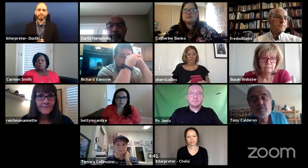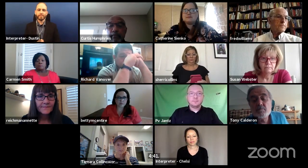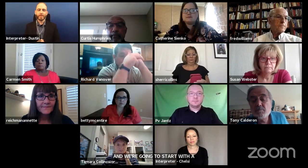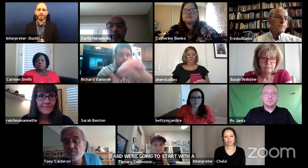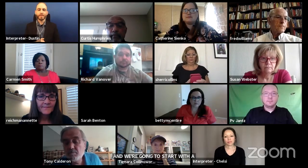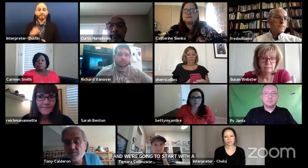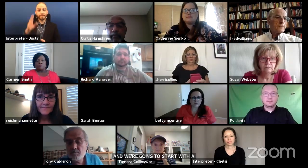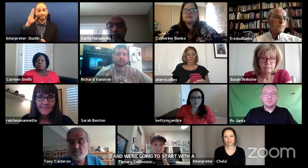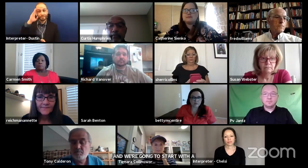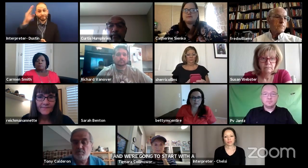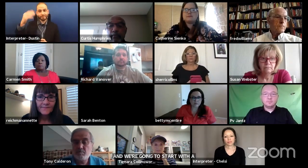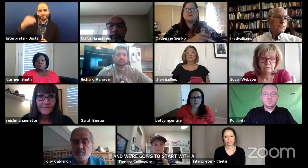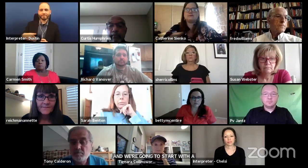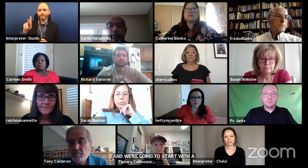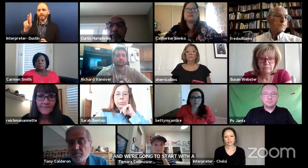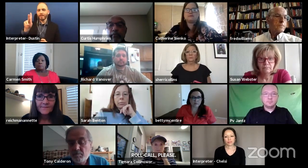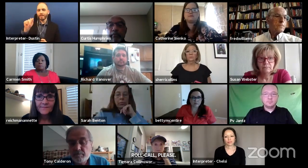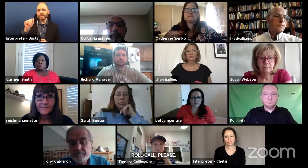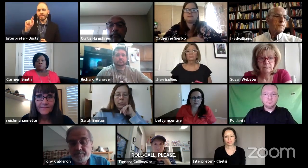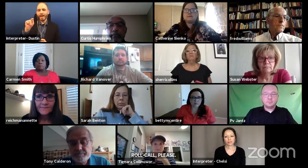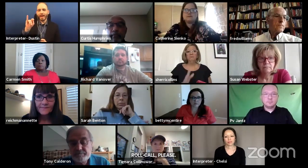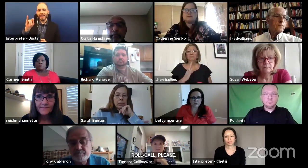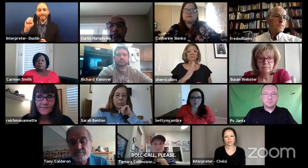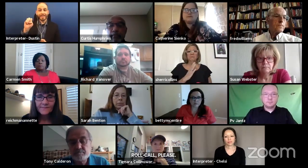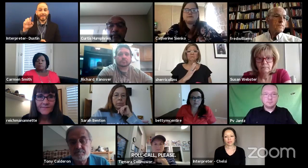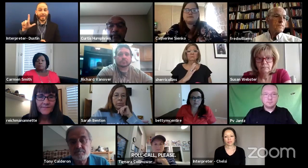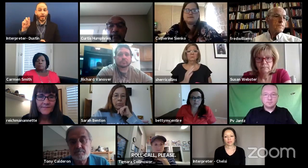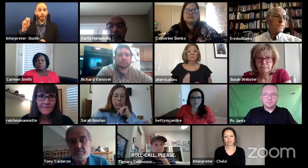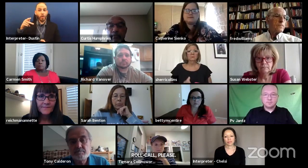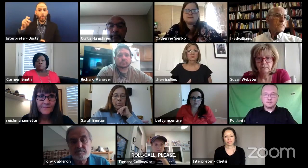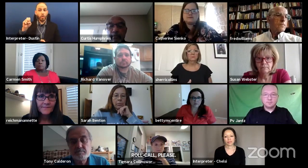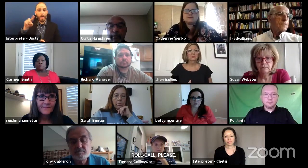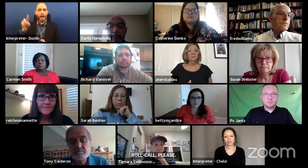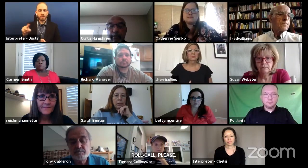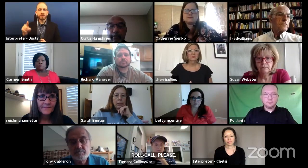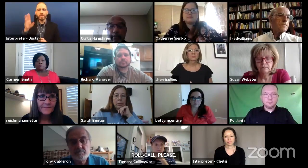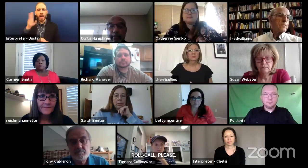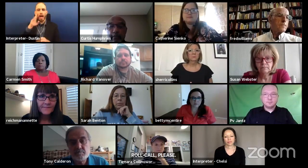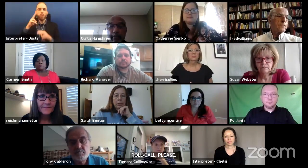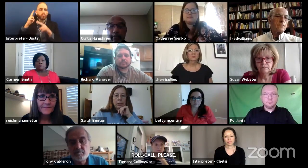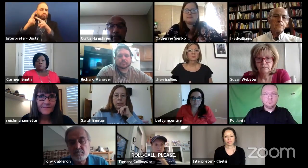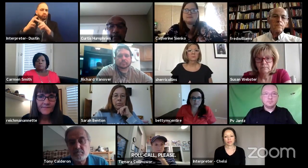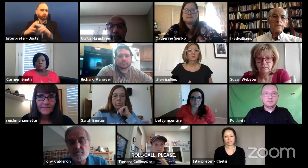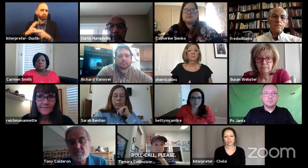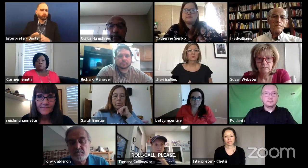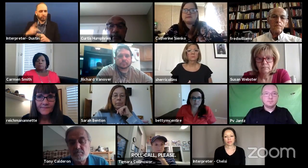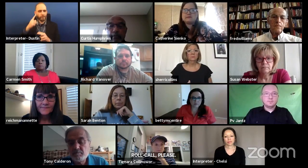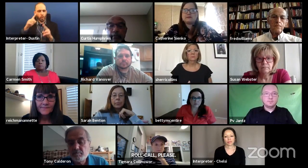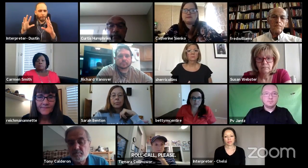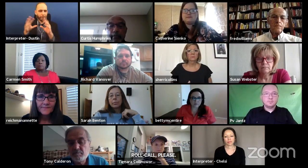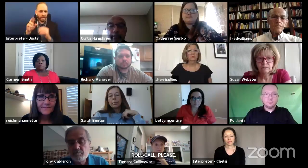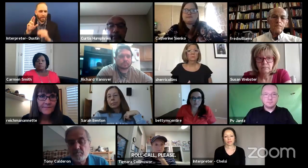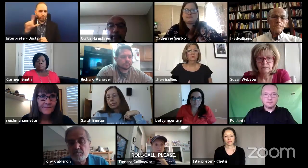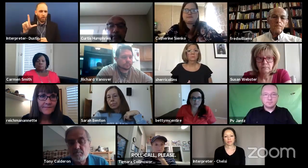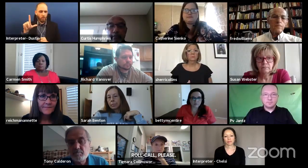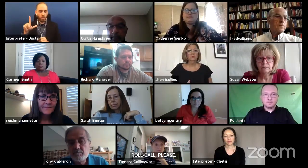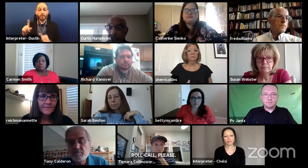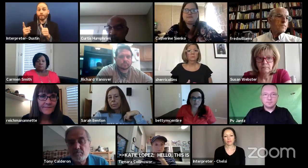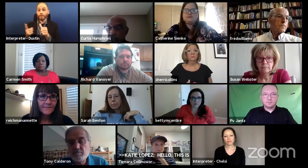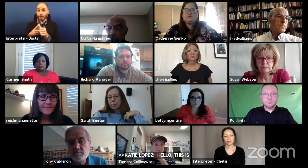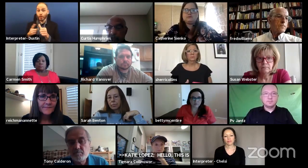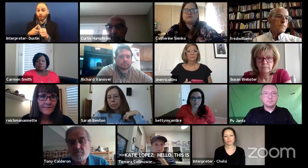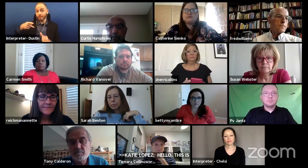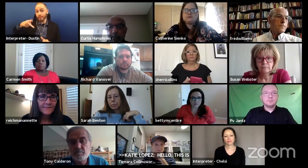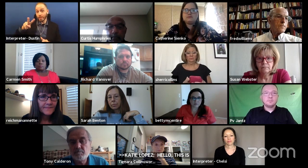Hello, this is Katie Lopez. I will be calling roll for the meeting. Let's begin. First Commissioner